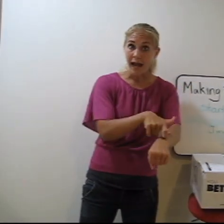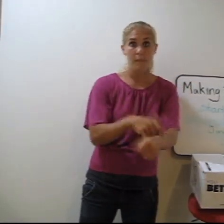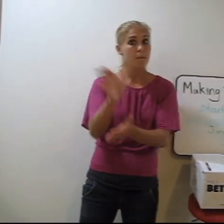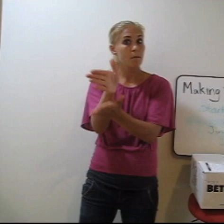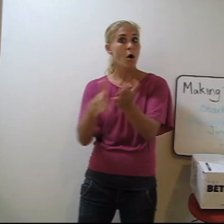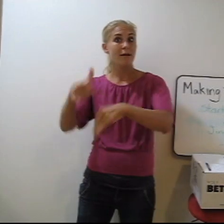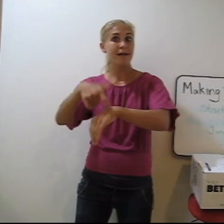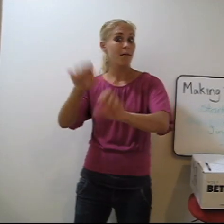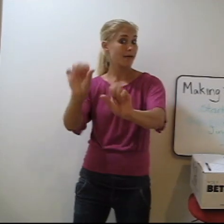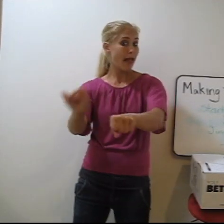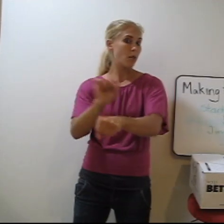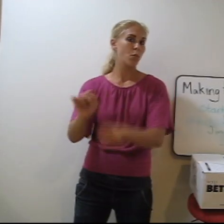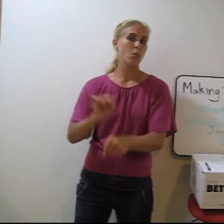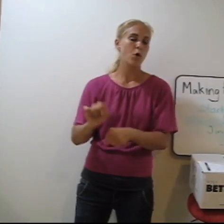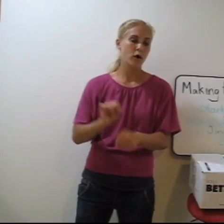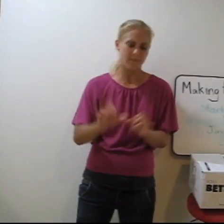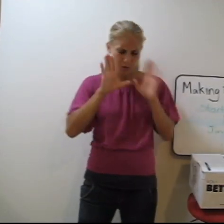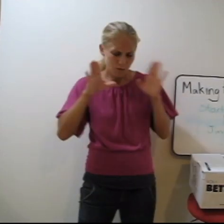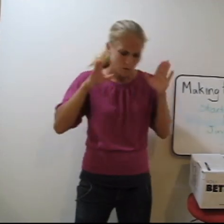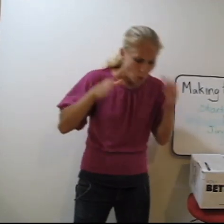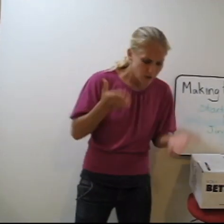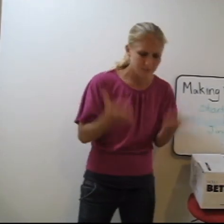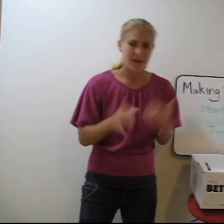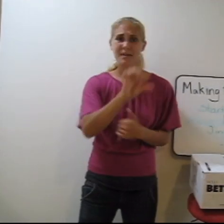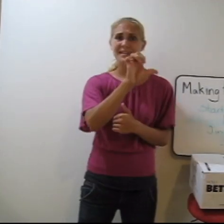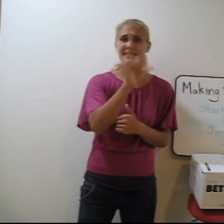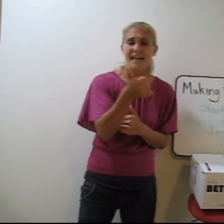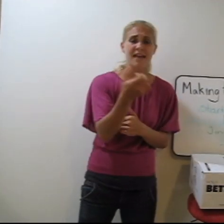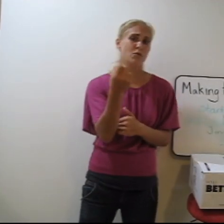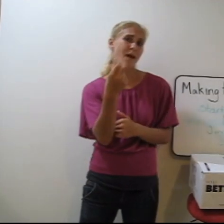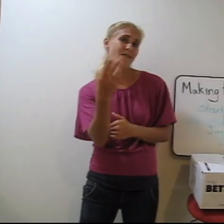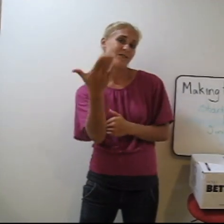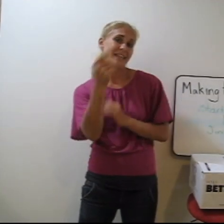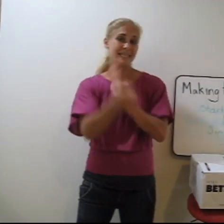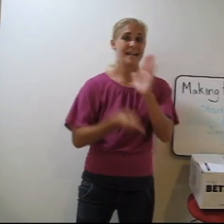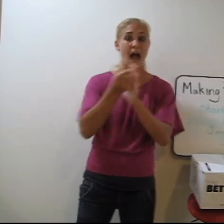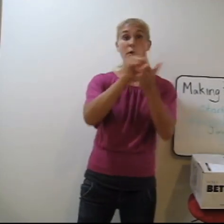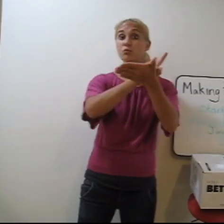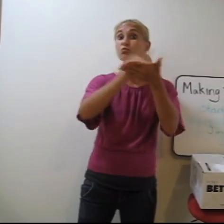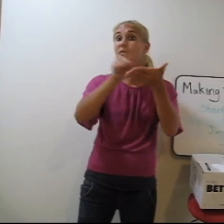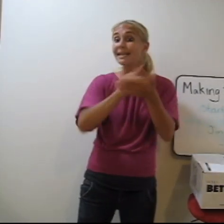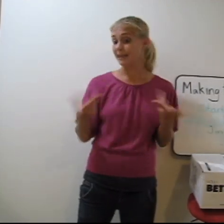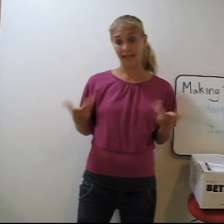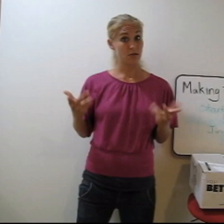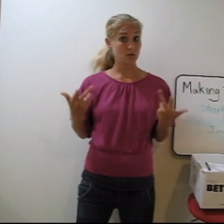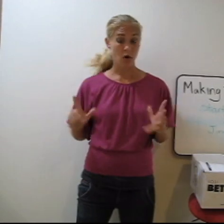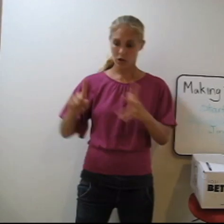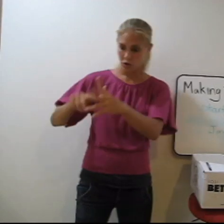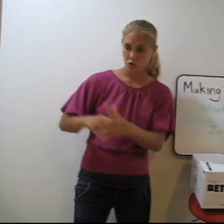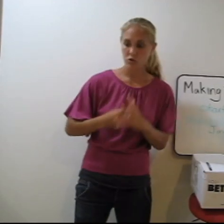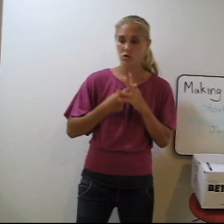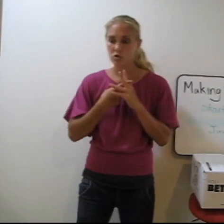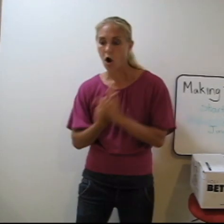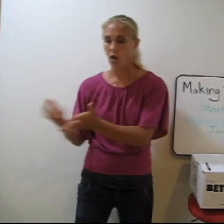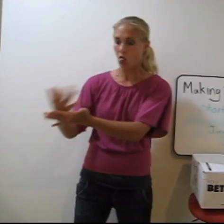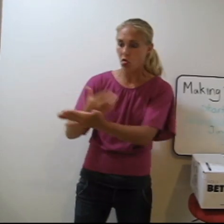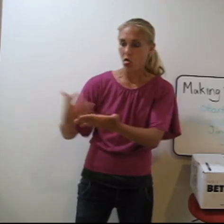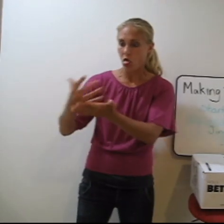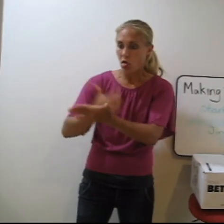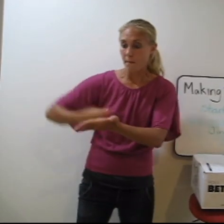And he said, if you'll devote, to start with, let's say 10, 12, 15 hours a week, where you'll start making a profit,